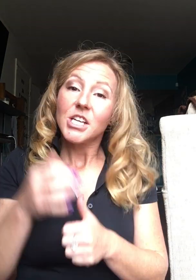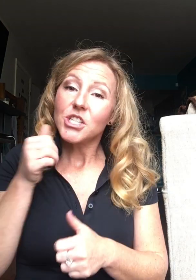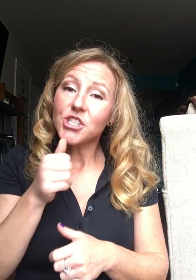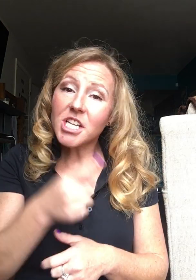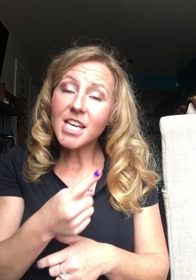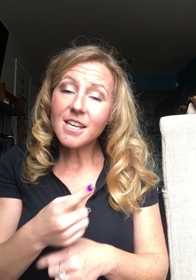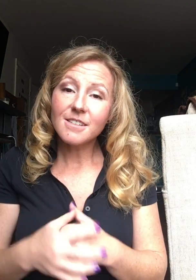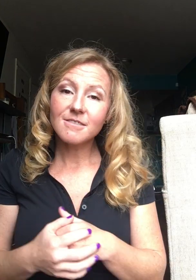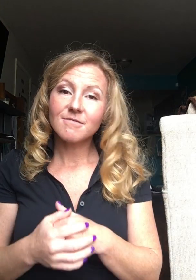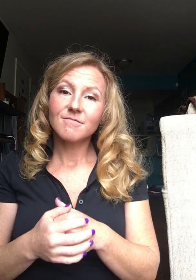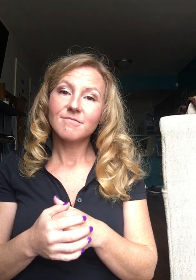she